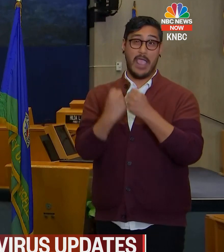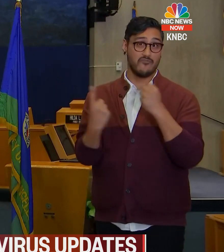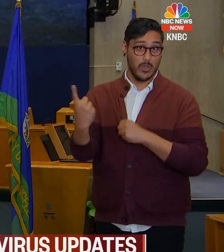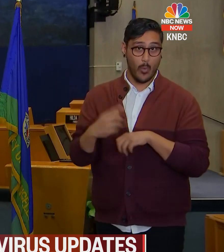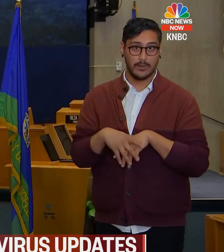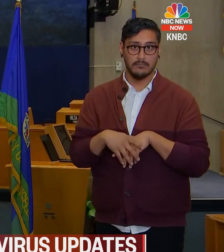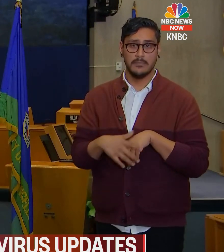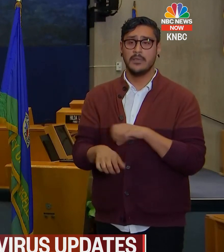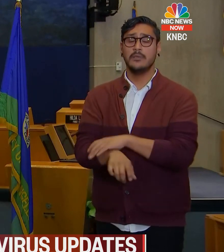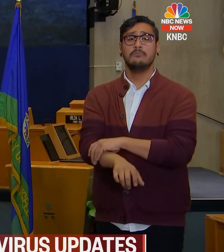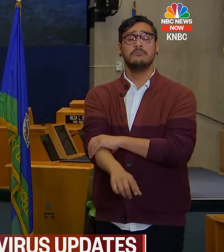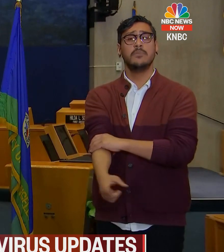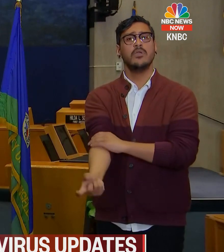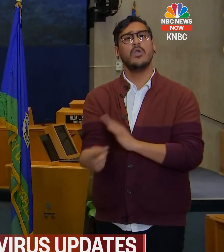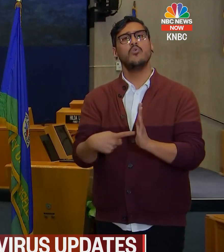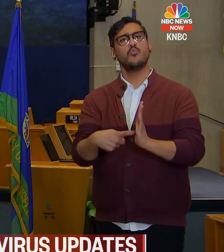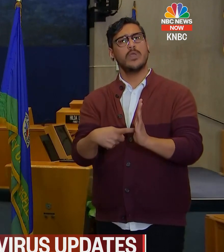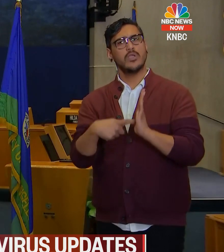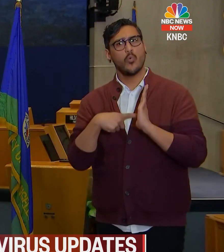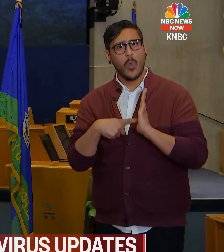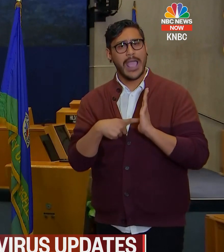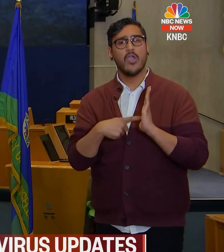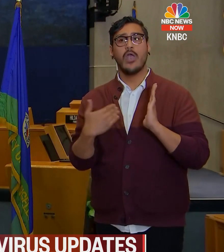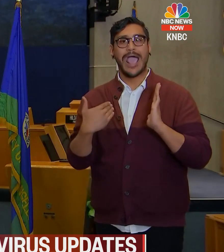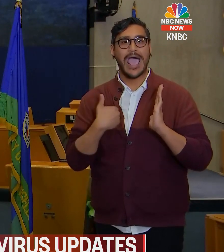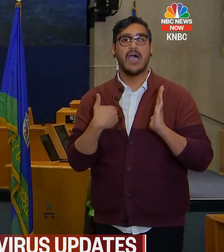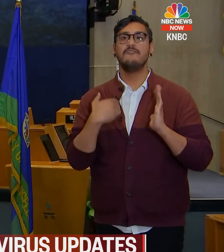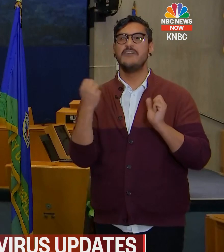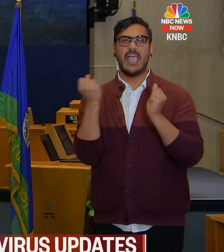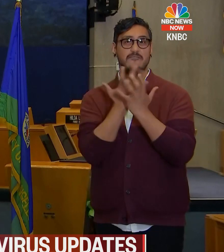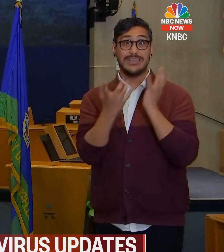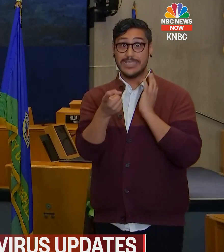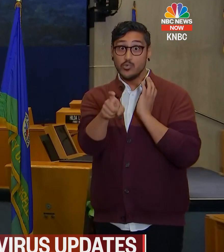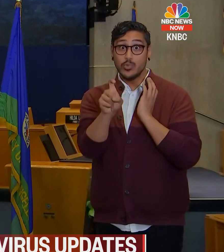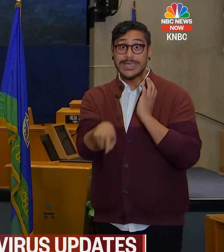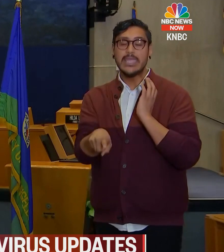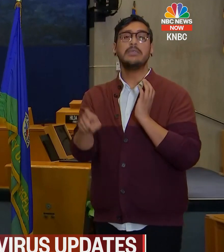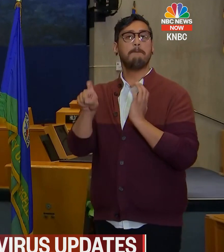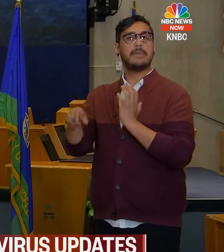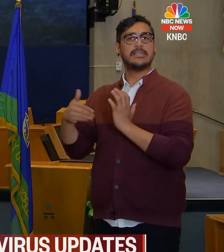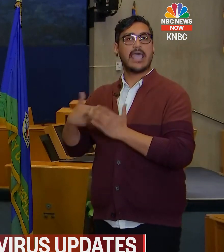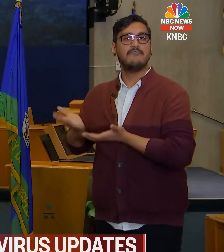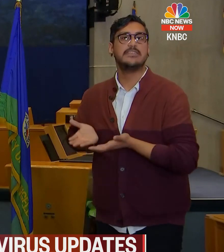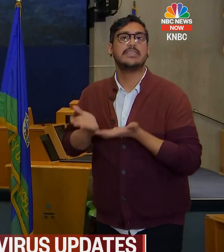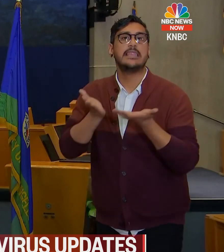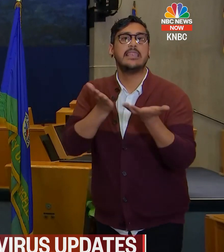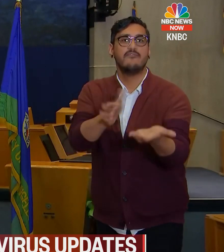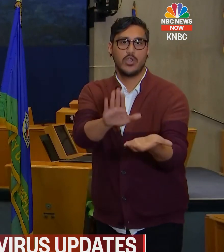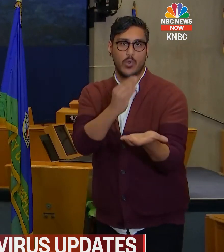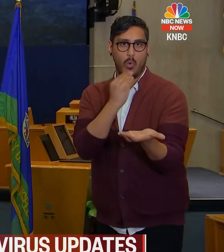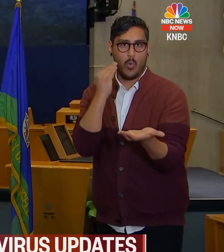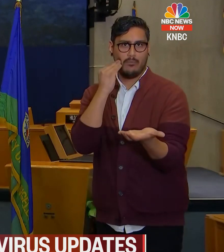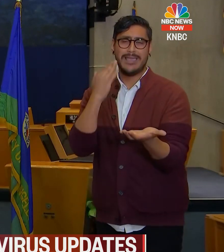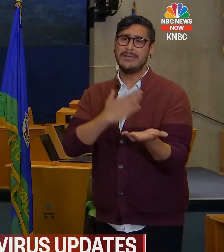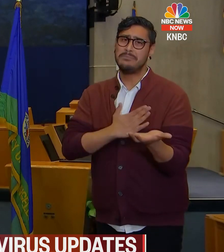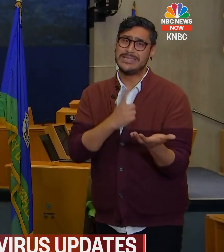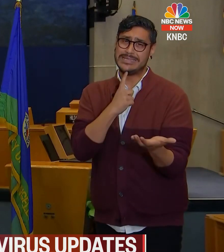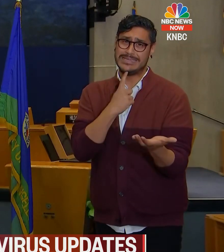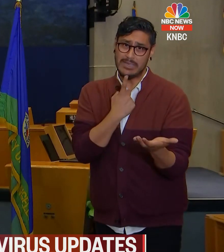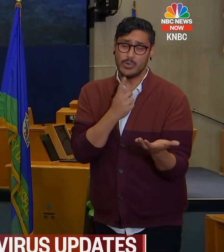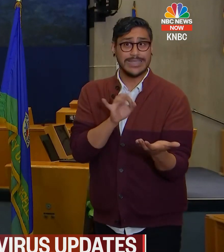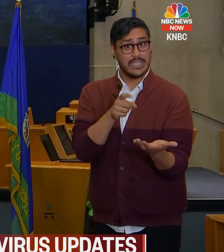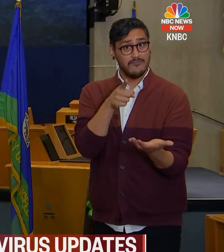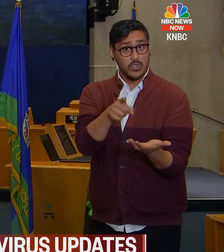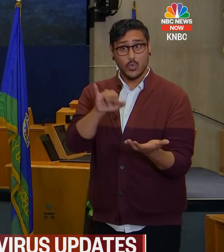You must have essentials delivered to you in your home. Please take us seriously. If you are isolated or